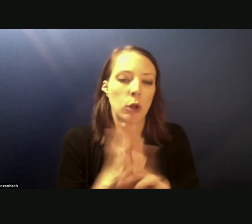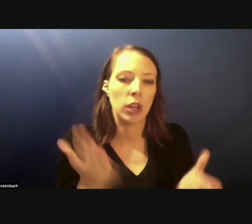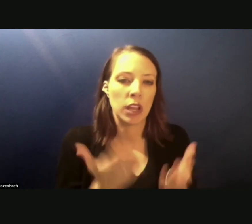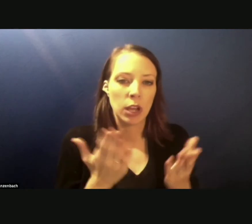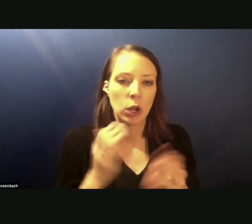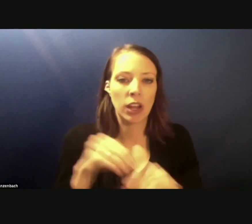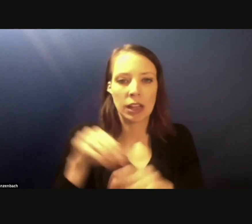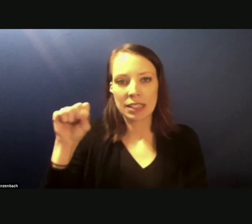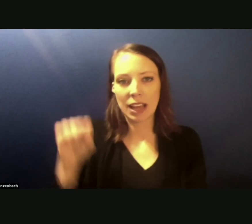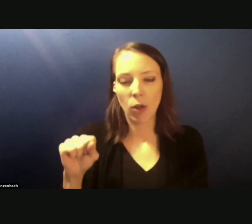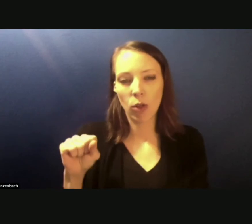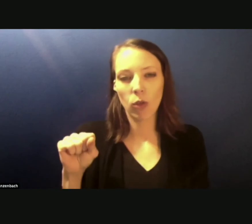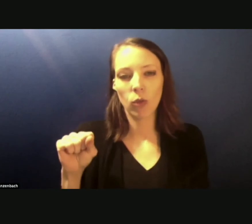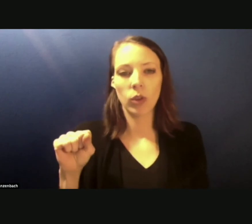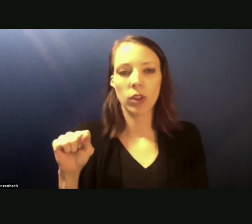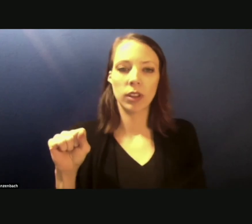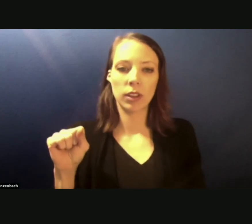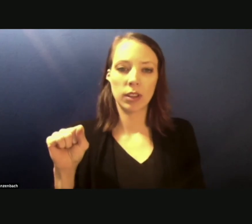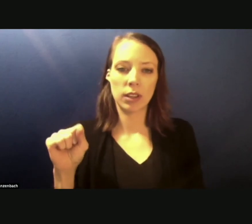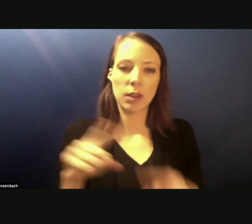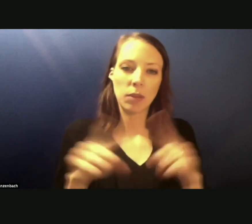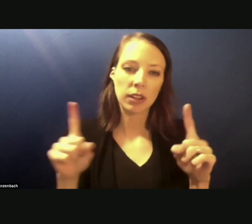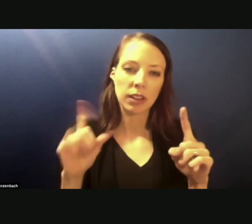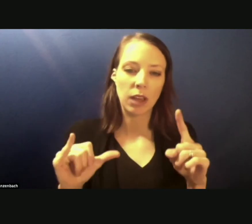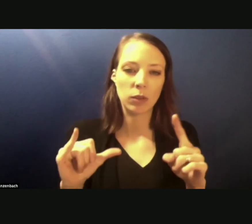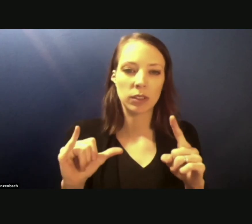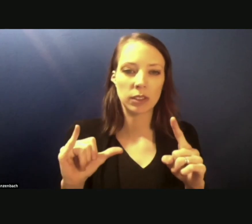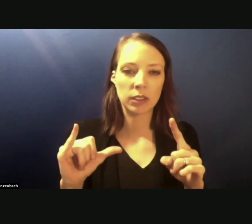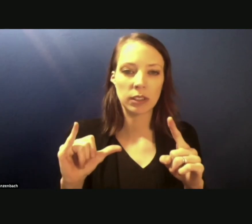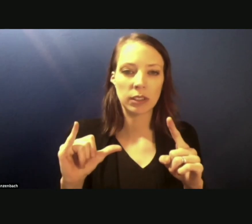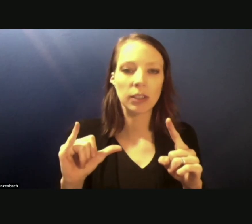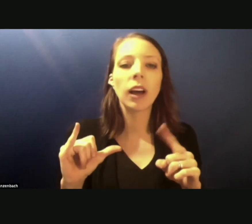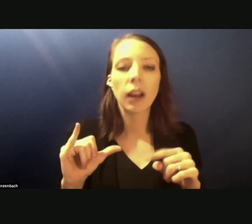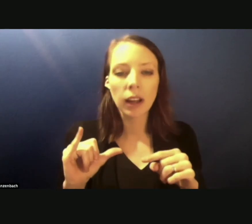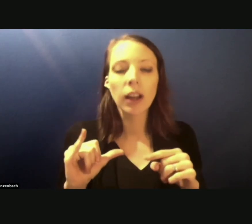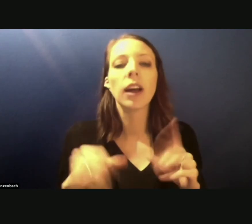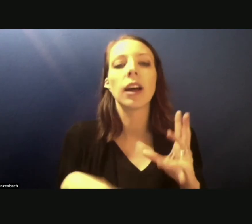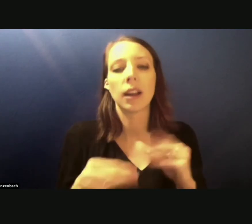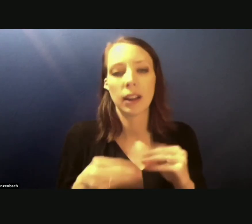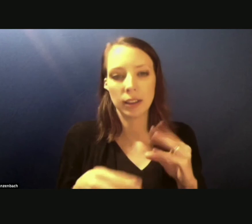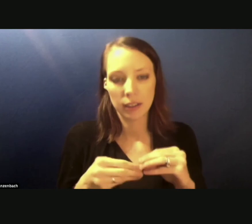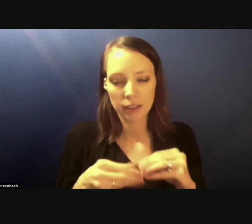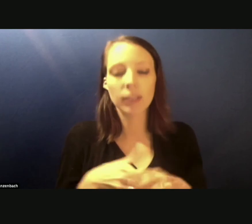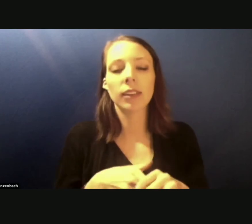South. But that was kind of like an added thing.